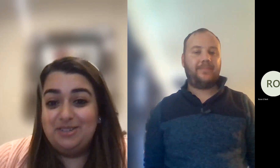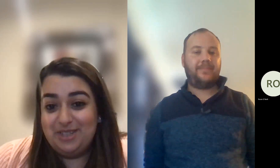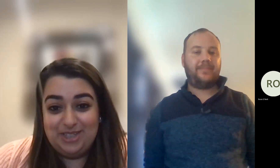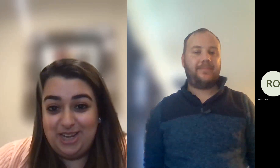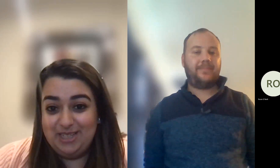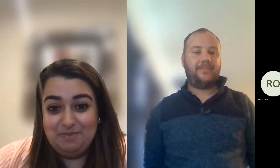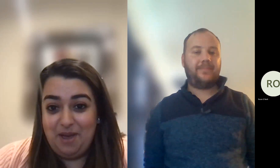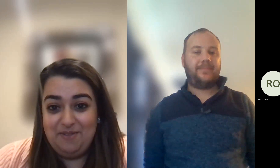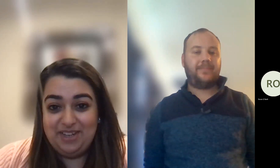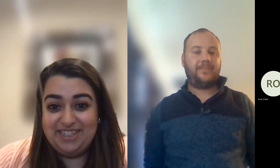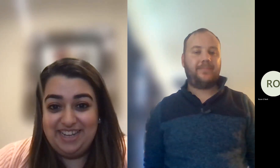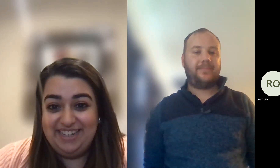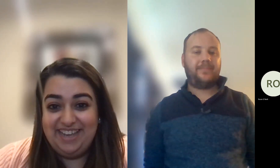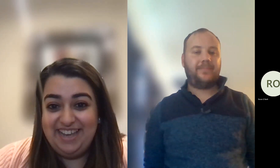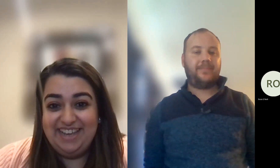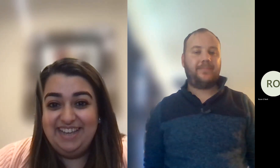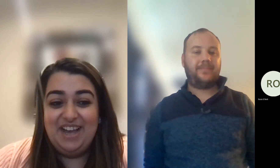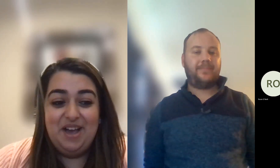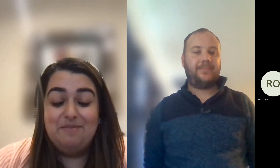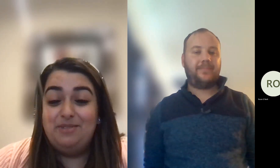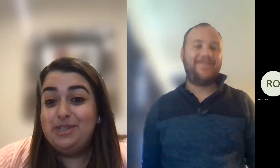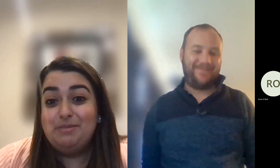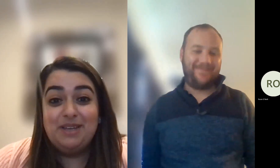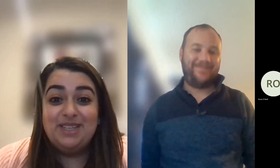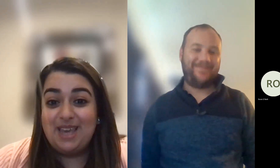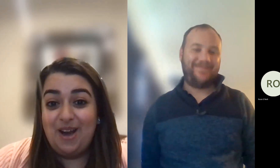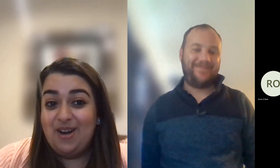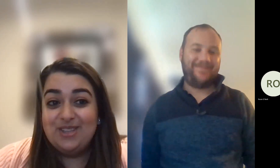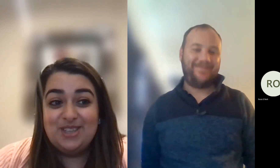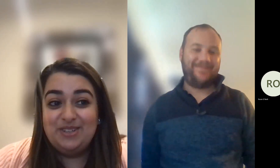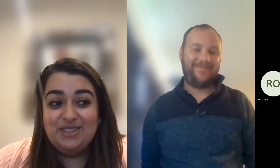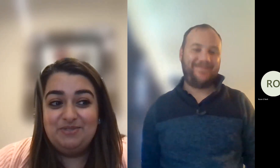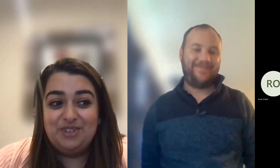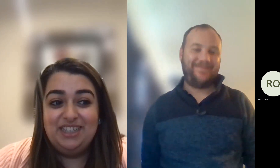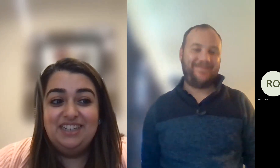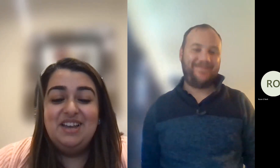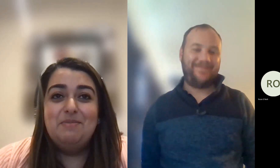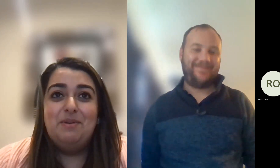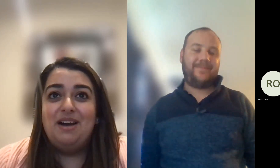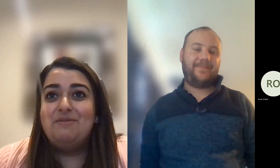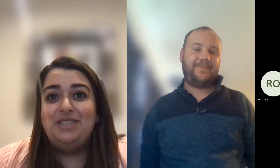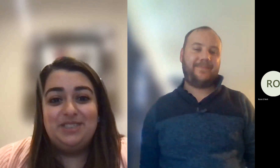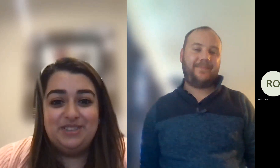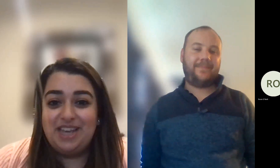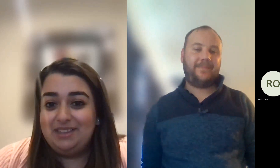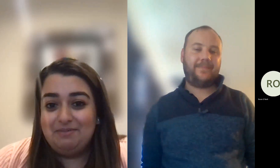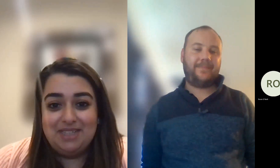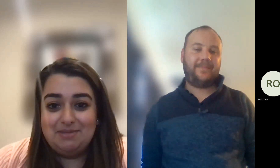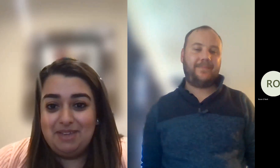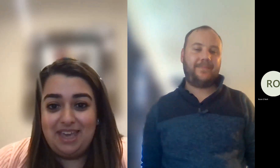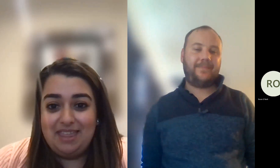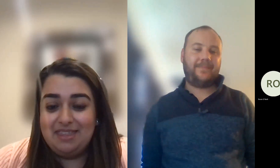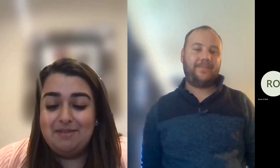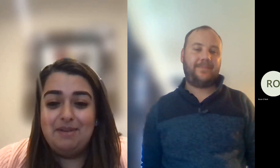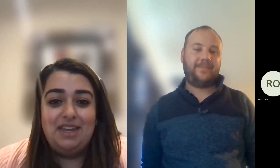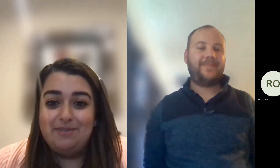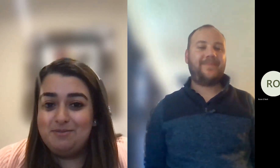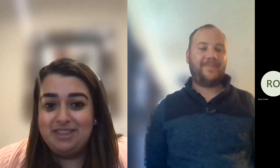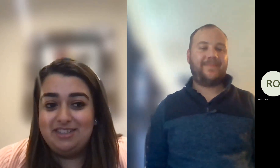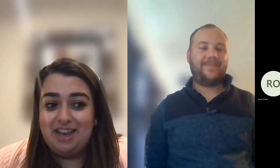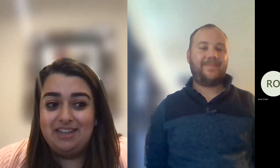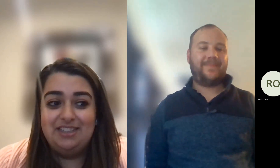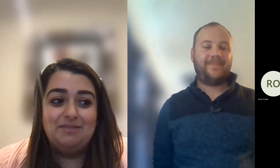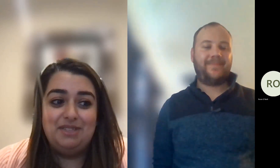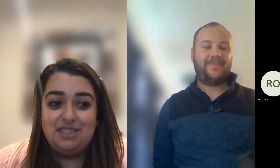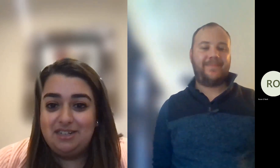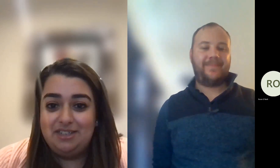There is no such day as a perfect day in care, just because they are so different, but we do take the wins where we get them, and even